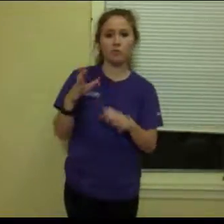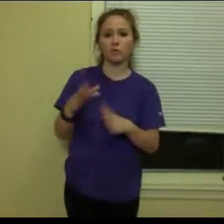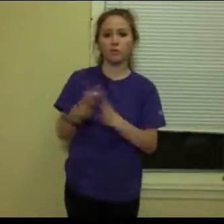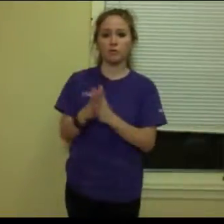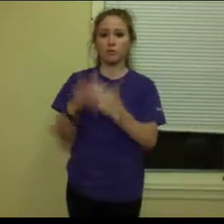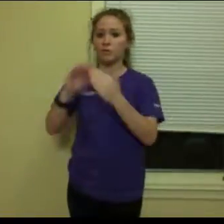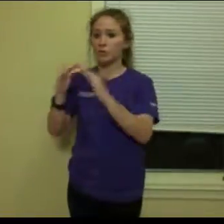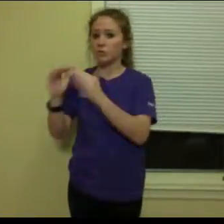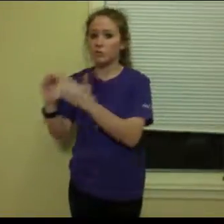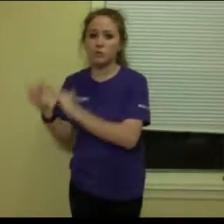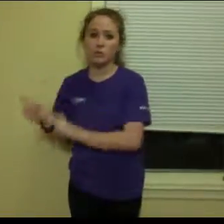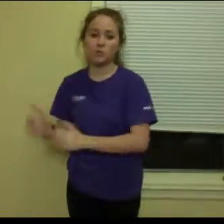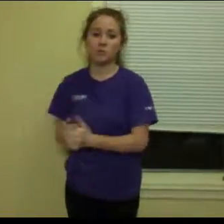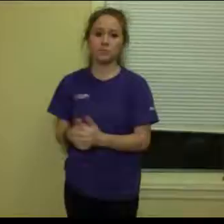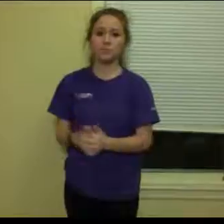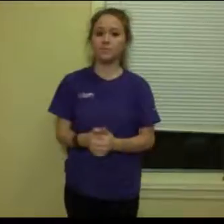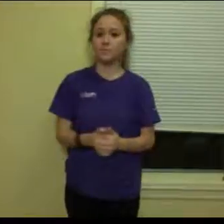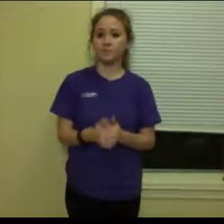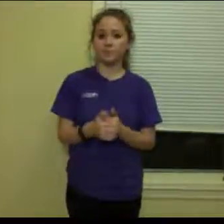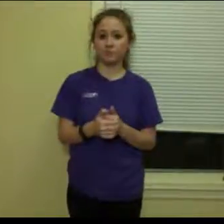culture and jobs and communities.